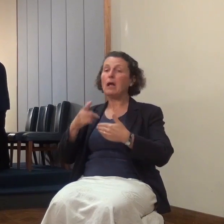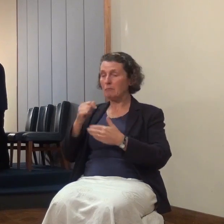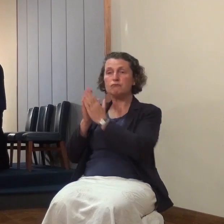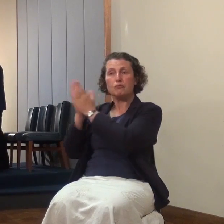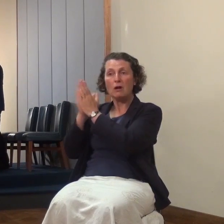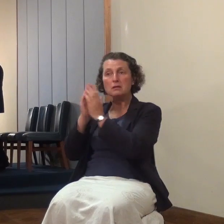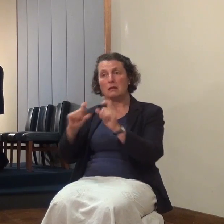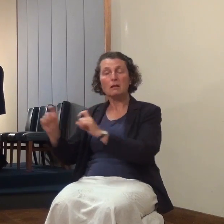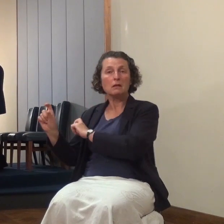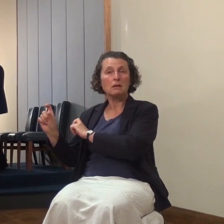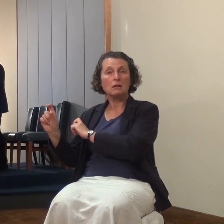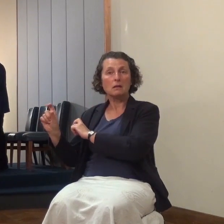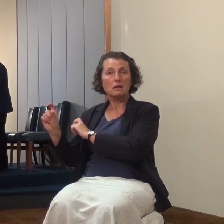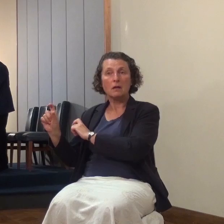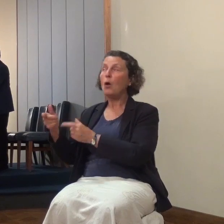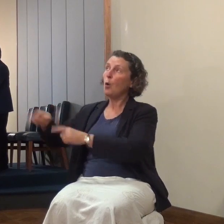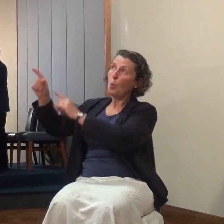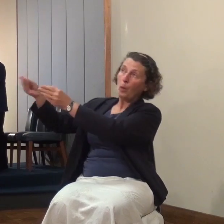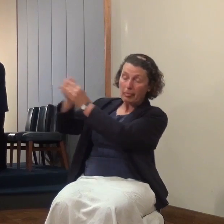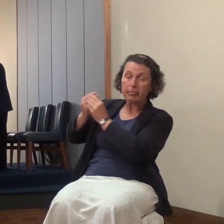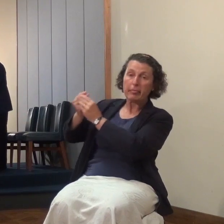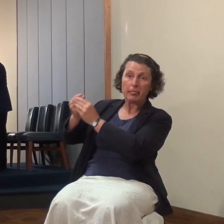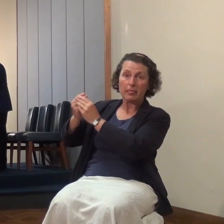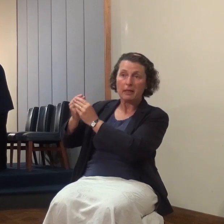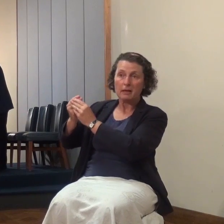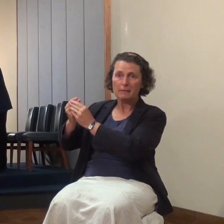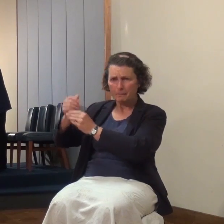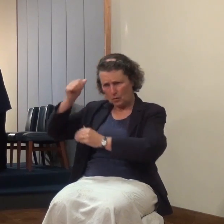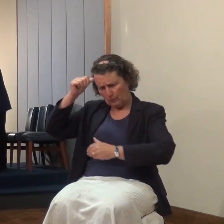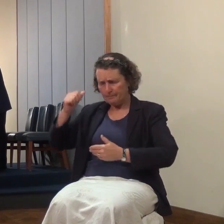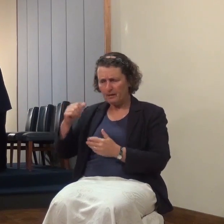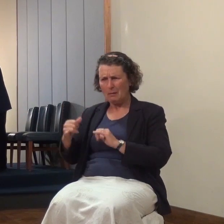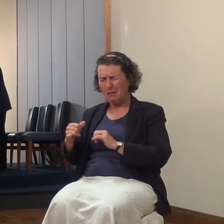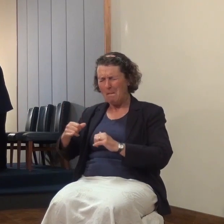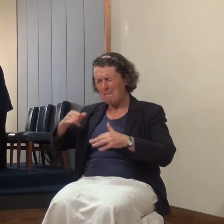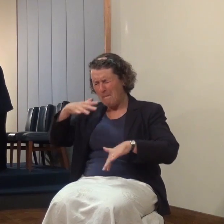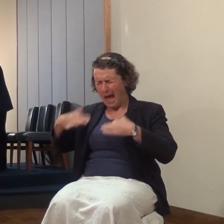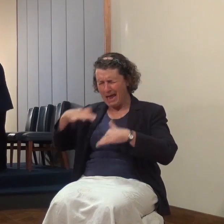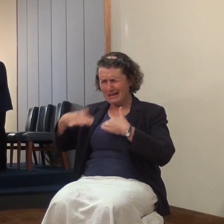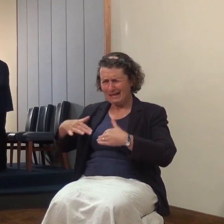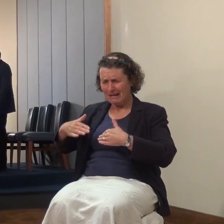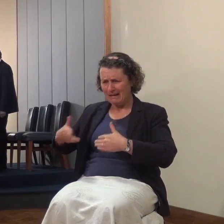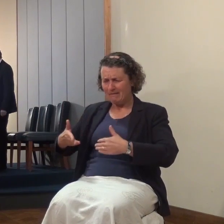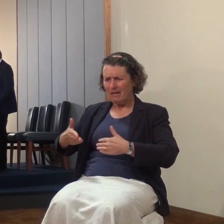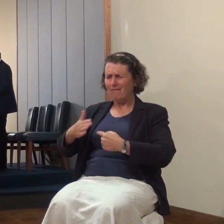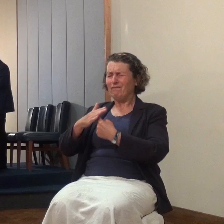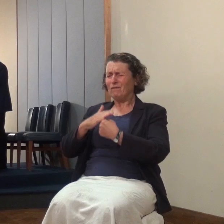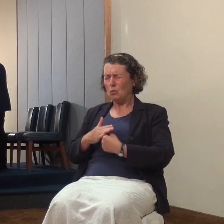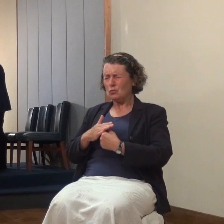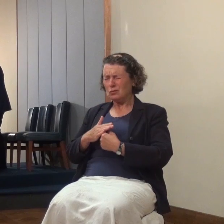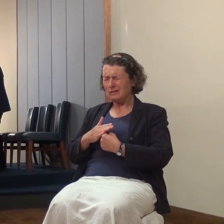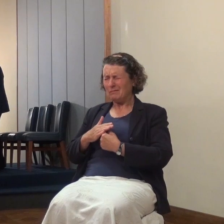the interior mental world that intense pain sometimes pushes us back into. Because we're not able to cover the